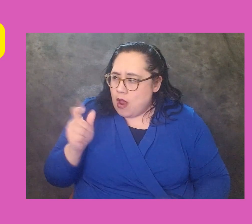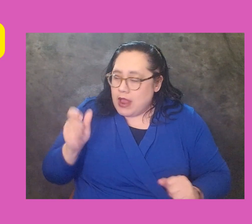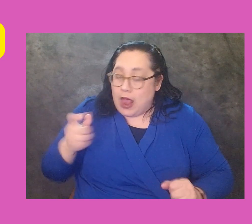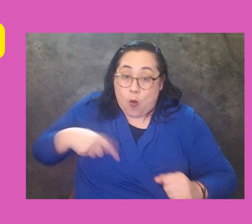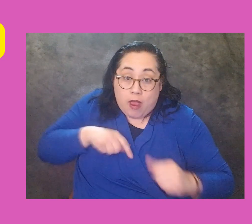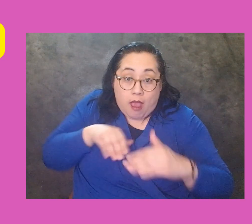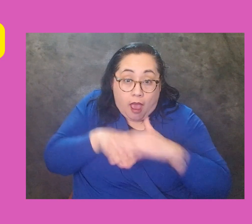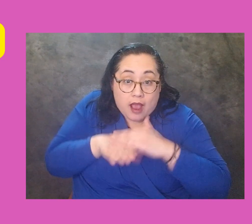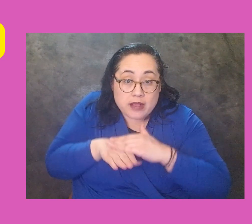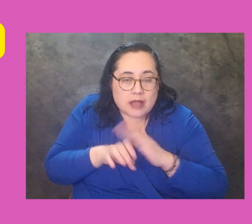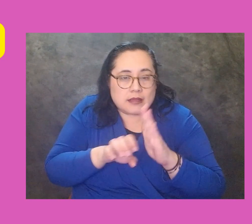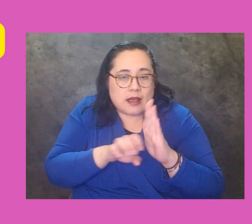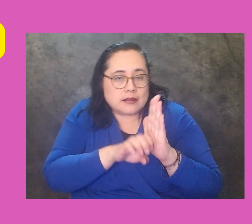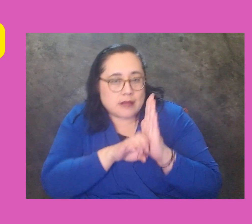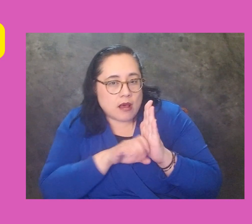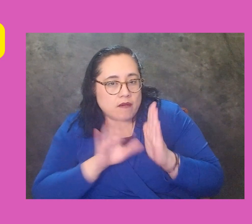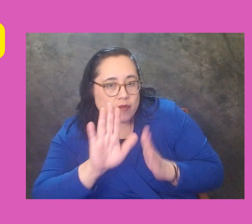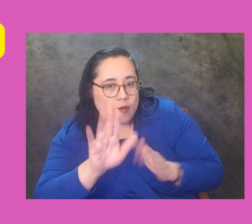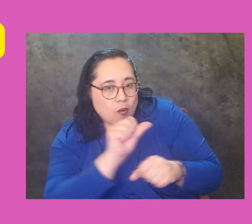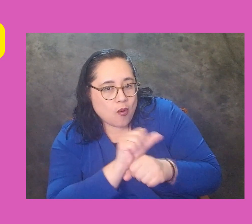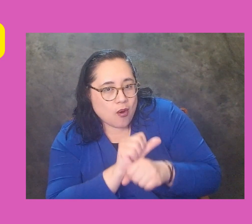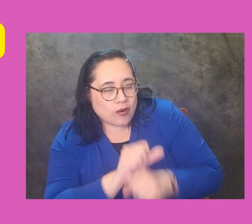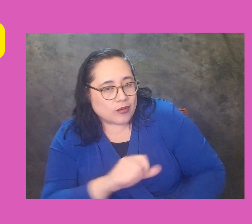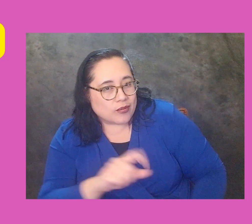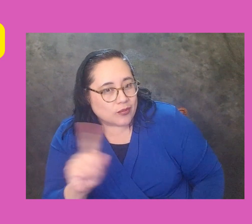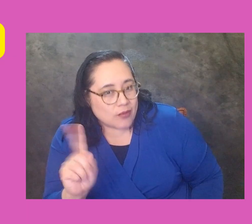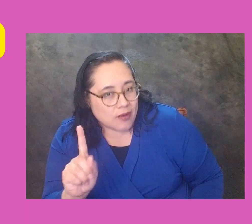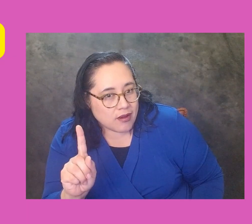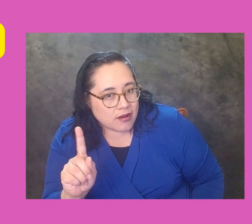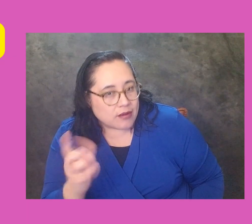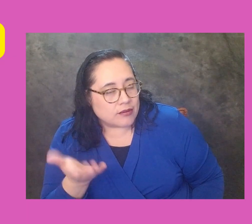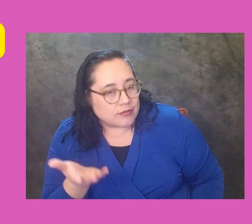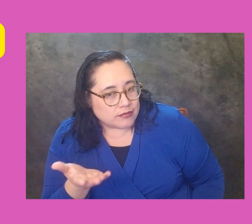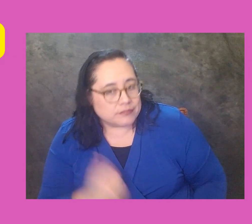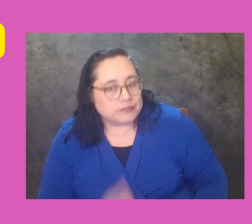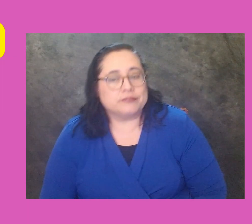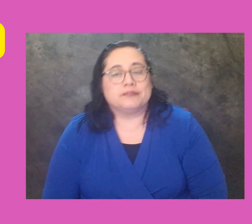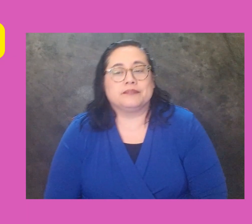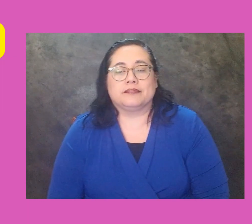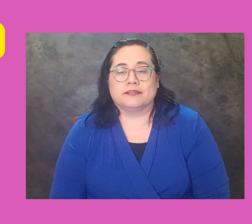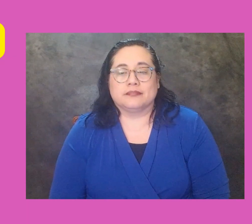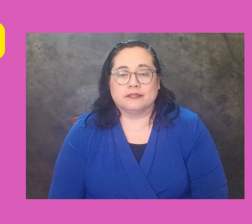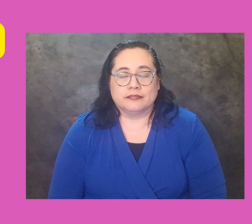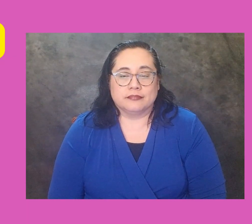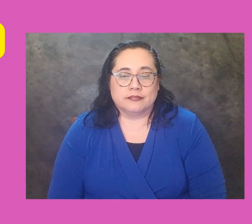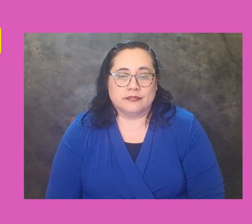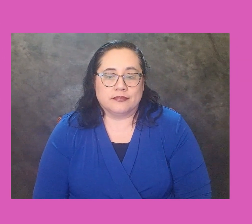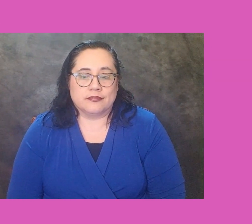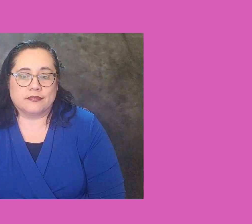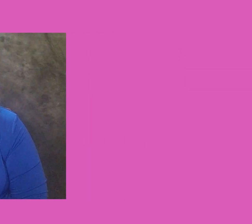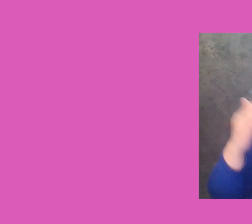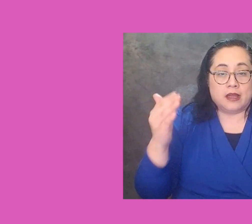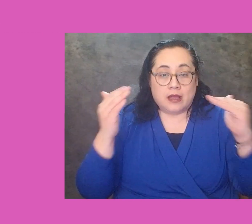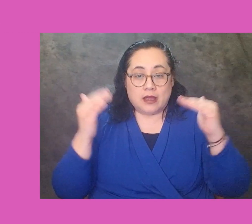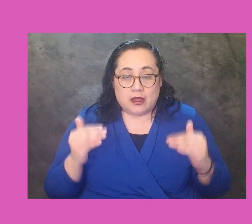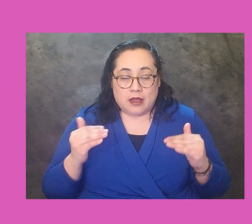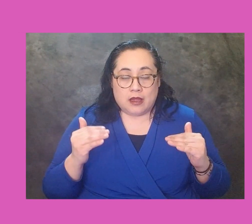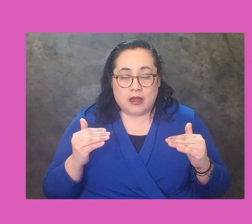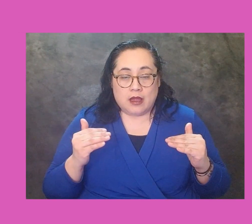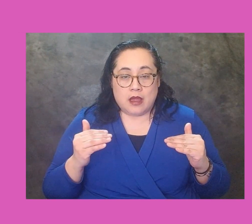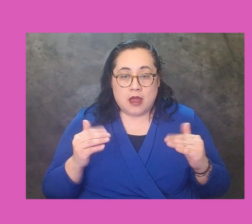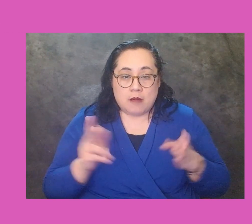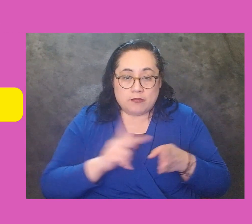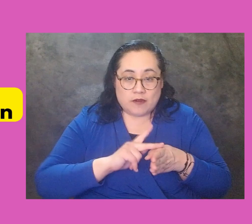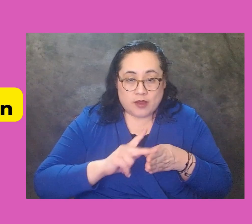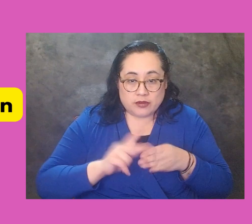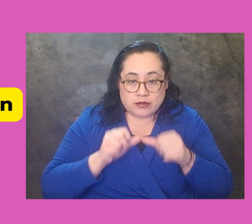professional website, because you have to ask yourself, where can we access a sample of your work? From now, let's